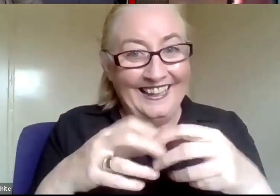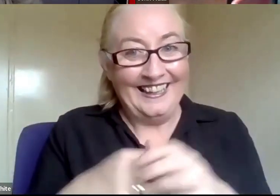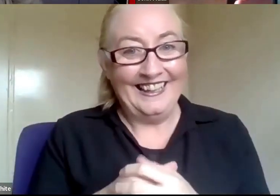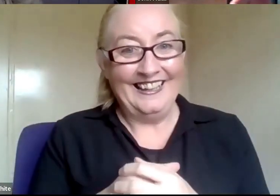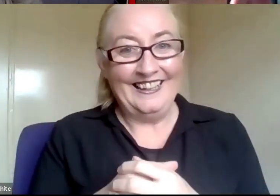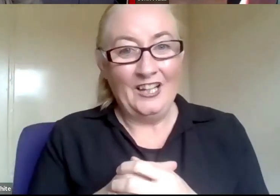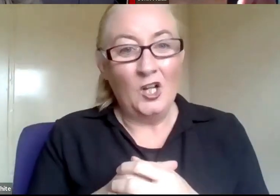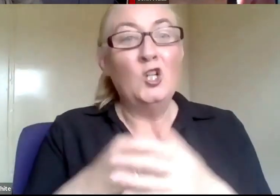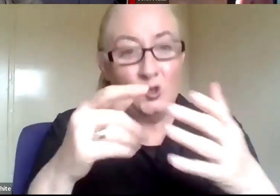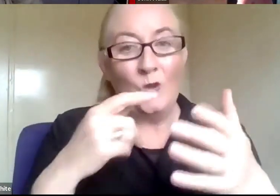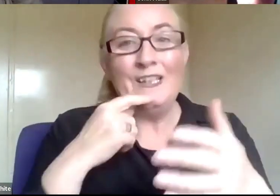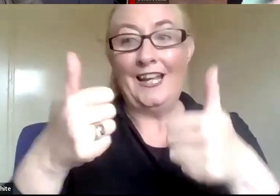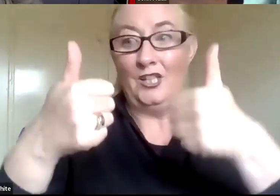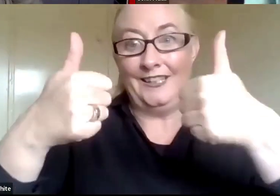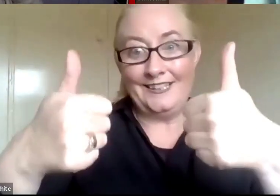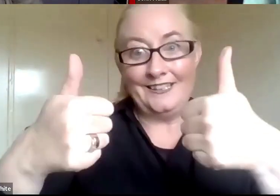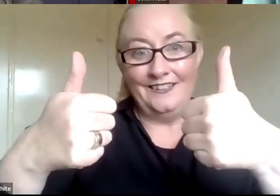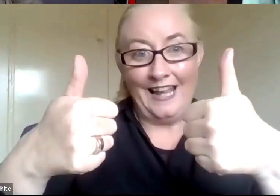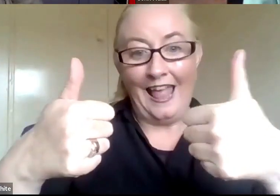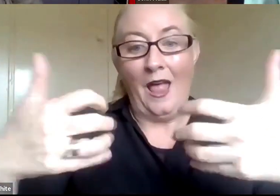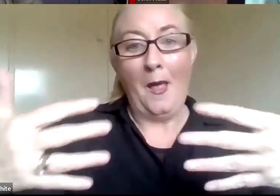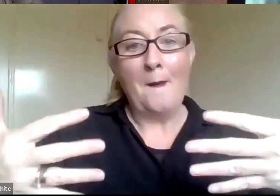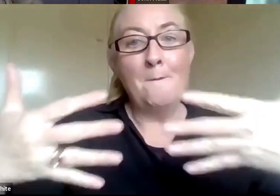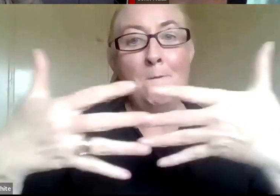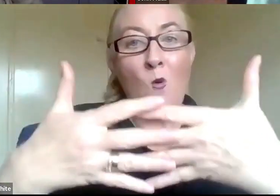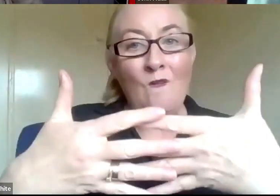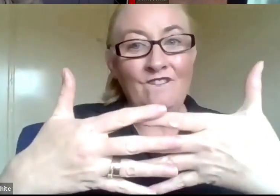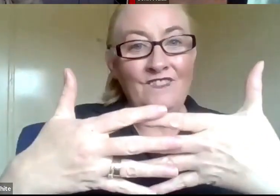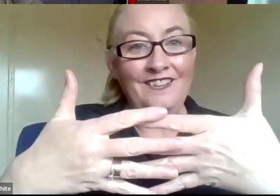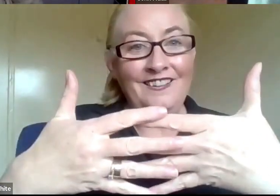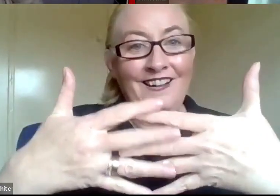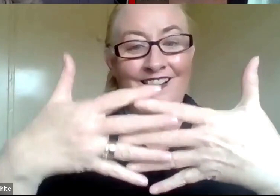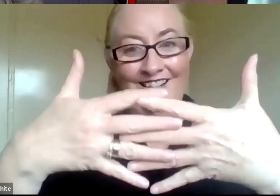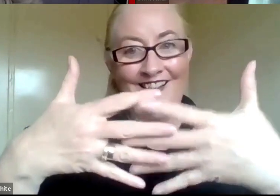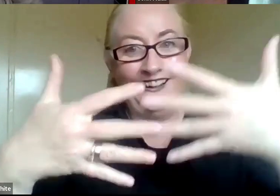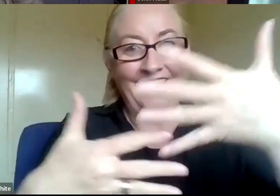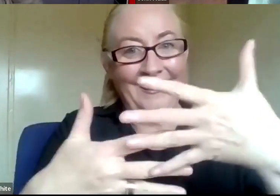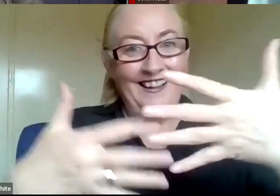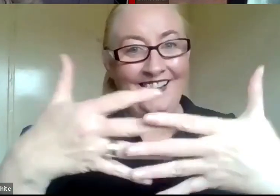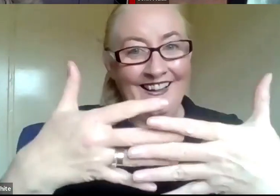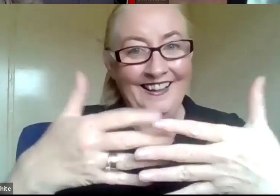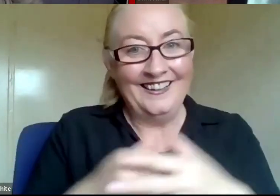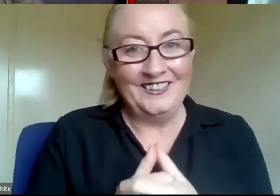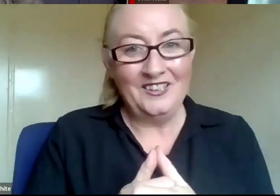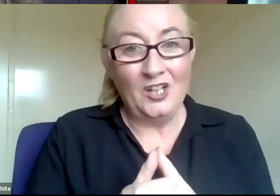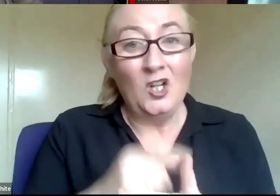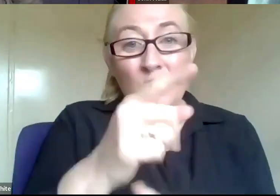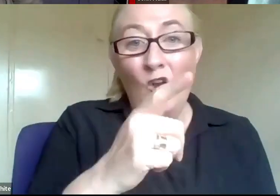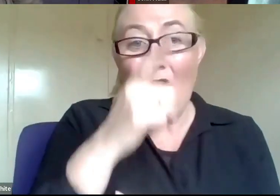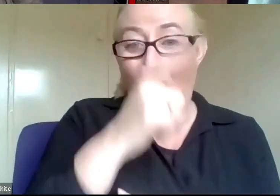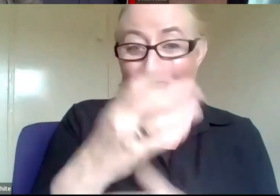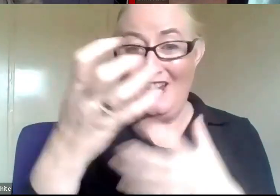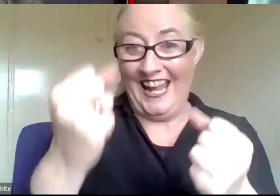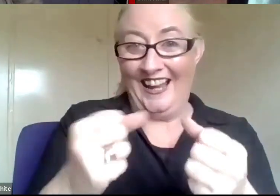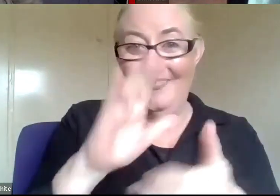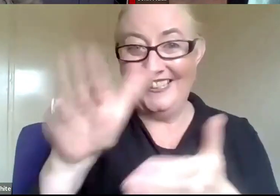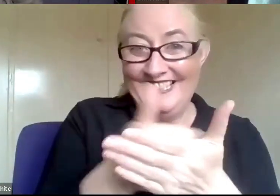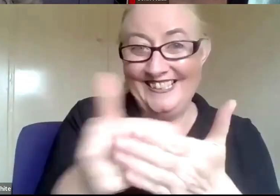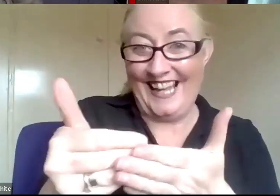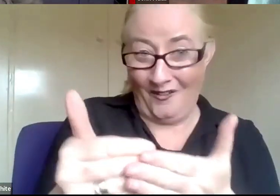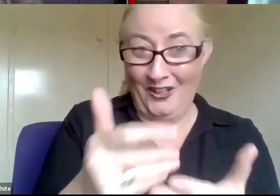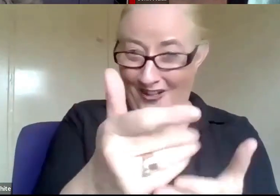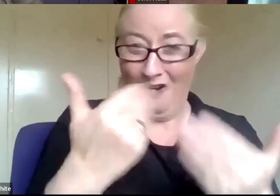the sign. So you're lucky. The sign language is rich in thought for